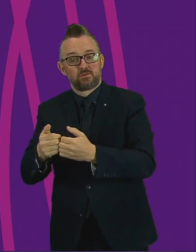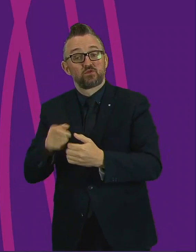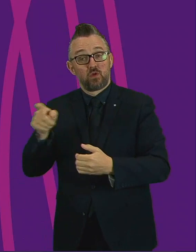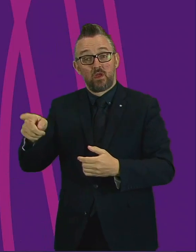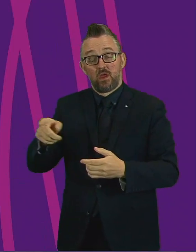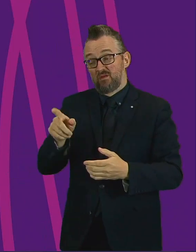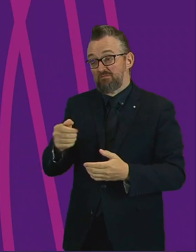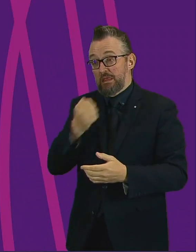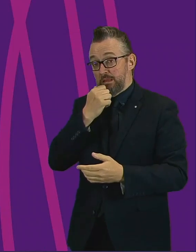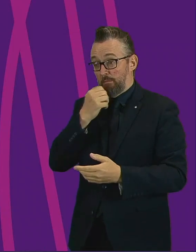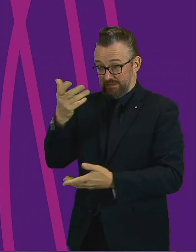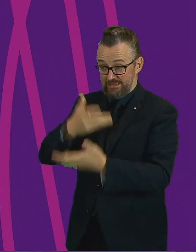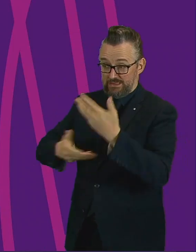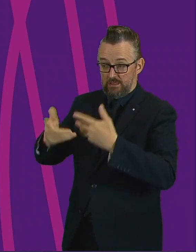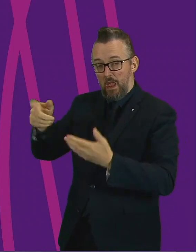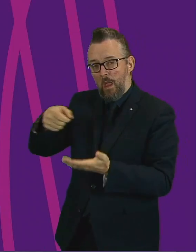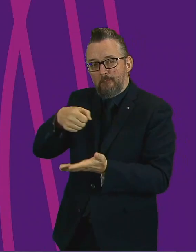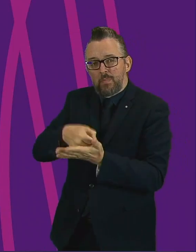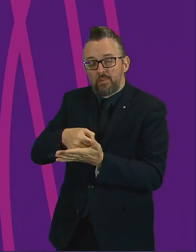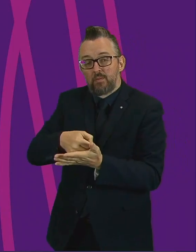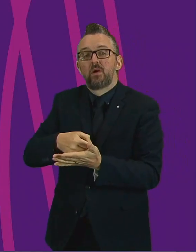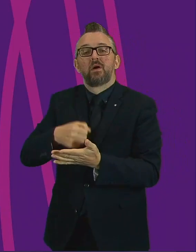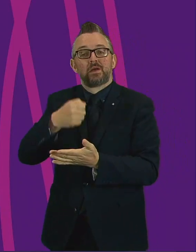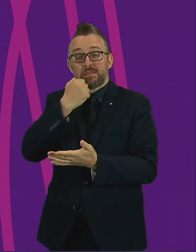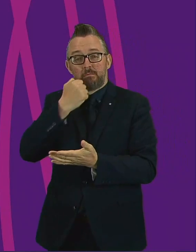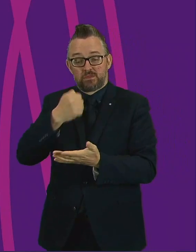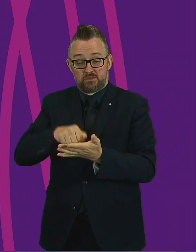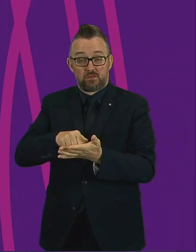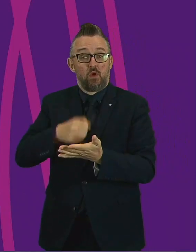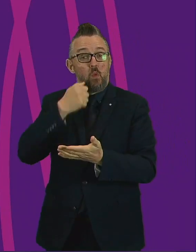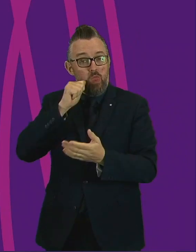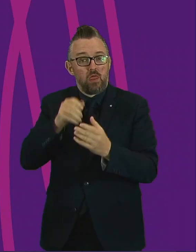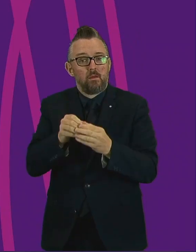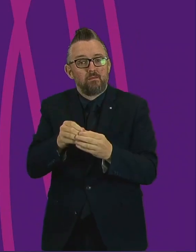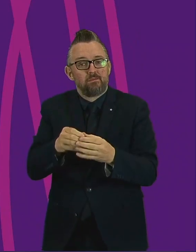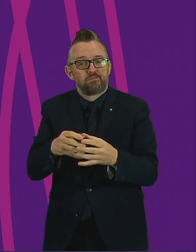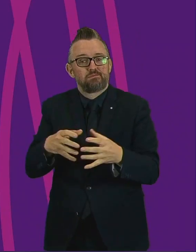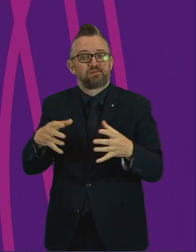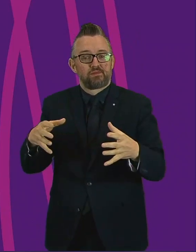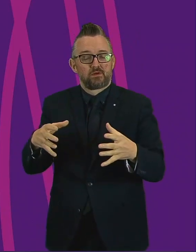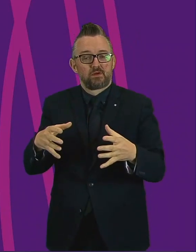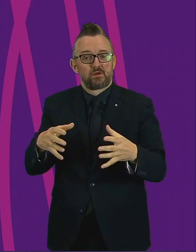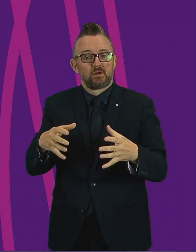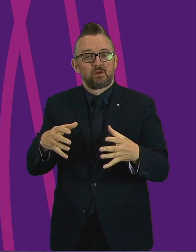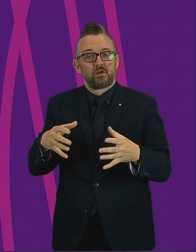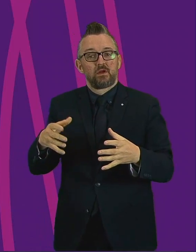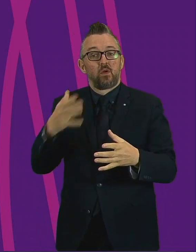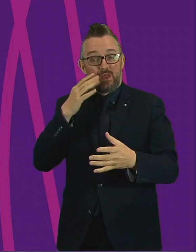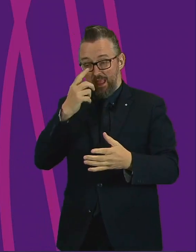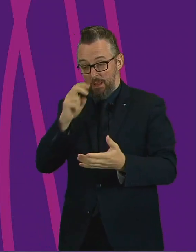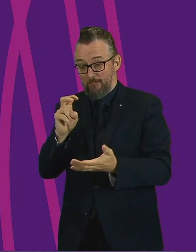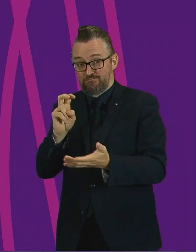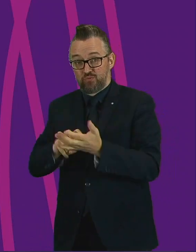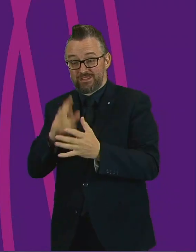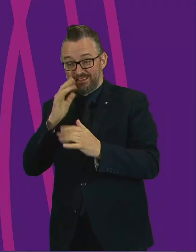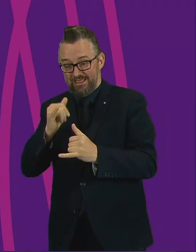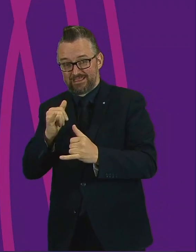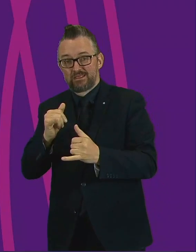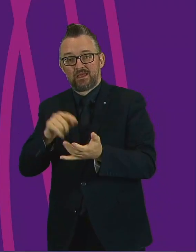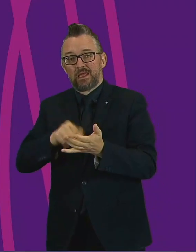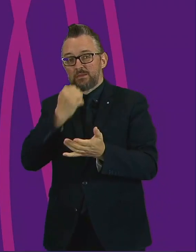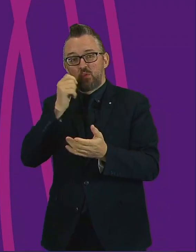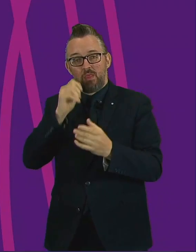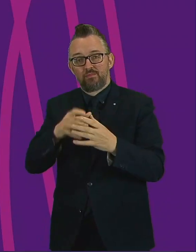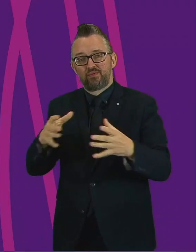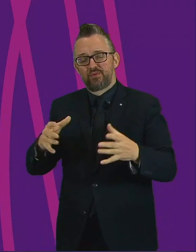as well. And we are signposting people through Test and Protect to booking the test through that and going through there. So what I would say to people about